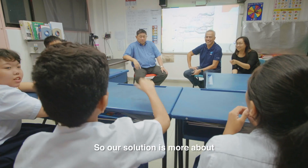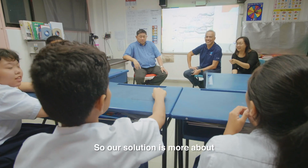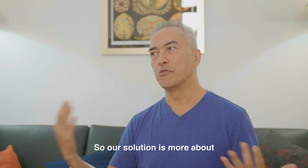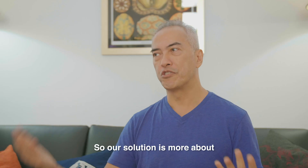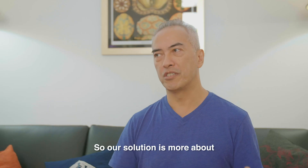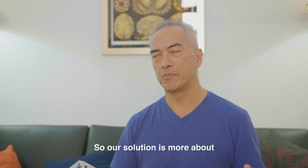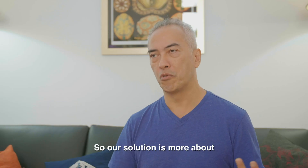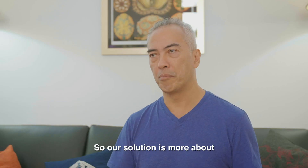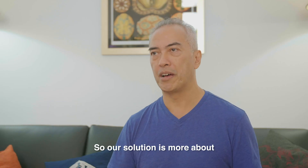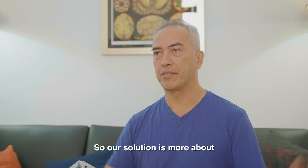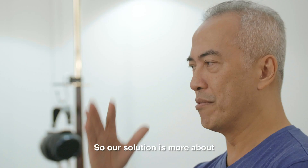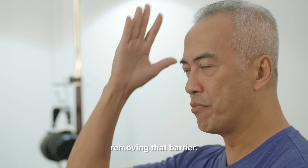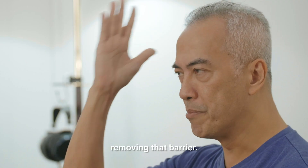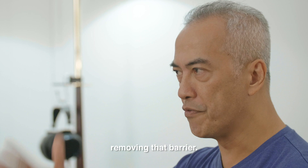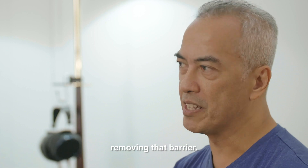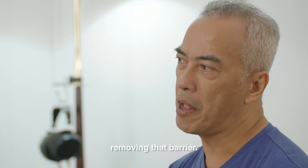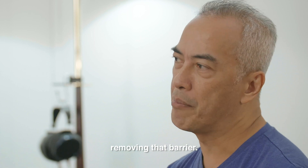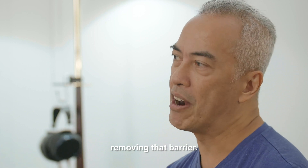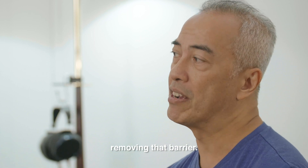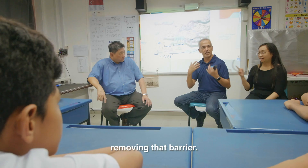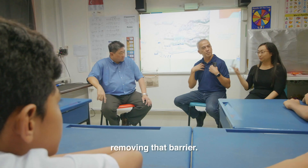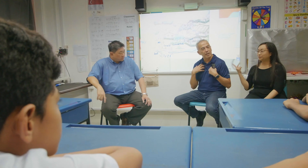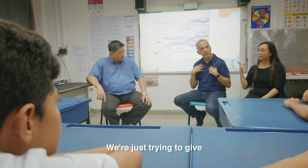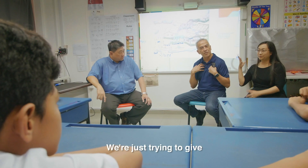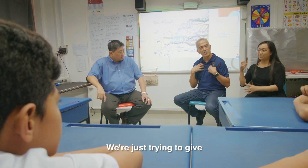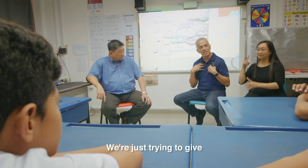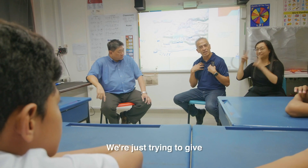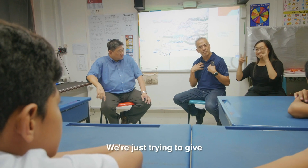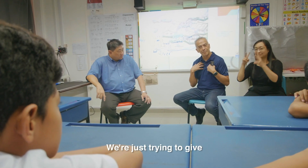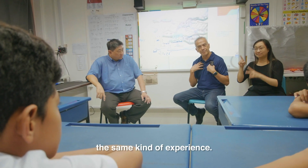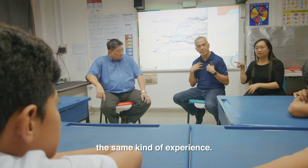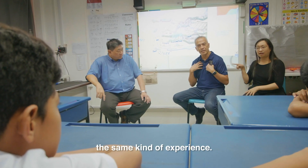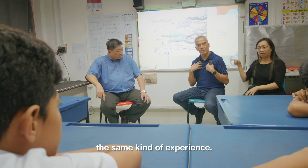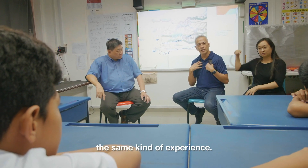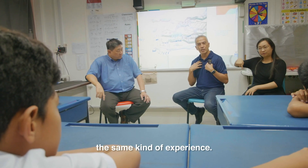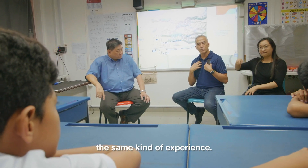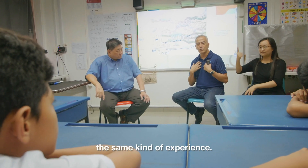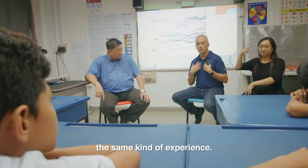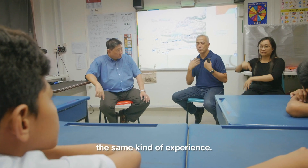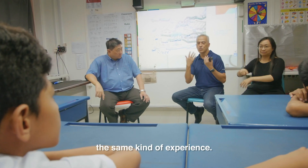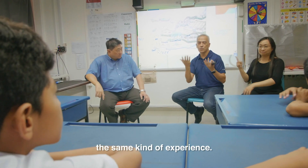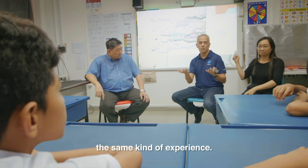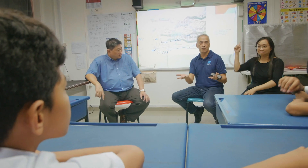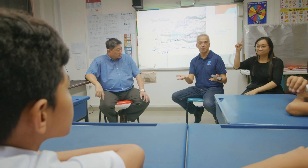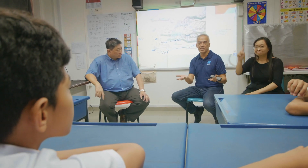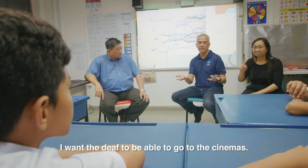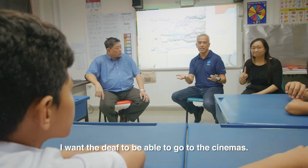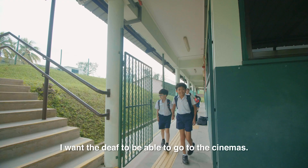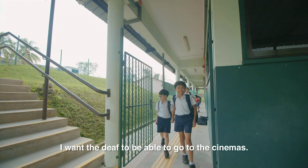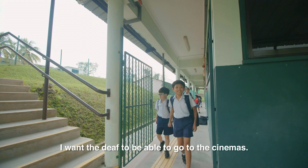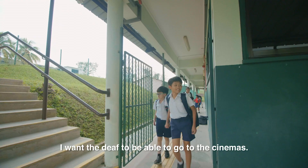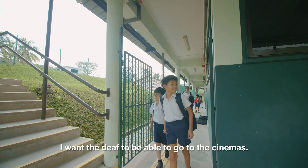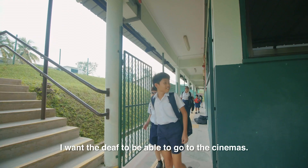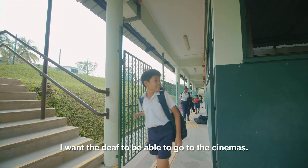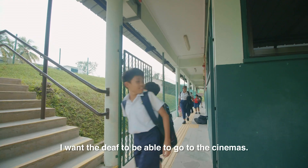So our solution is more about removing that barrier. We're just trying to give the same kind of experience. I